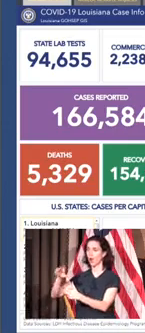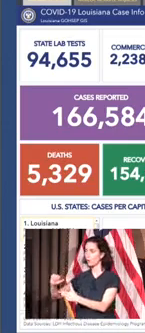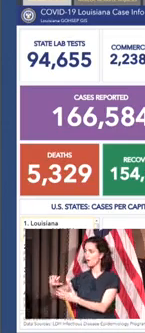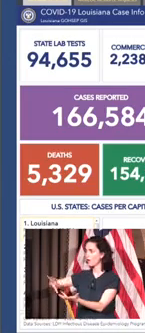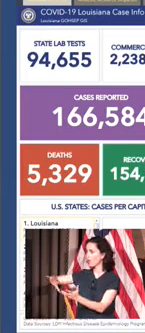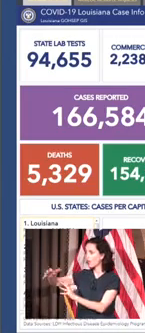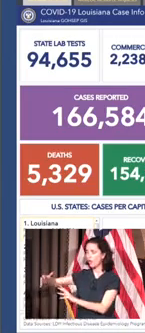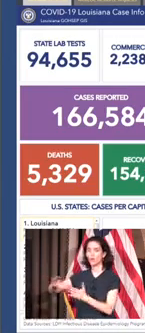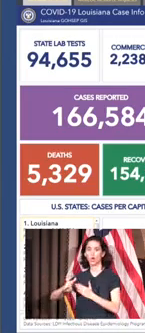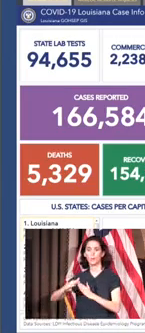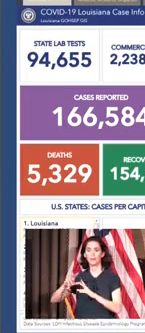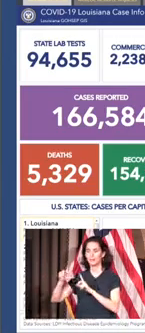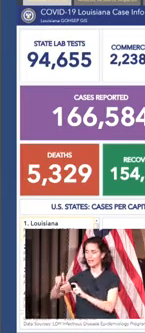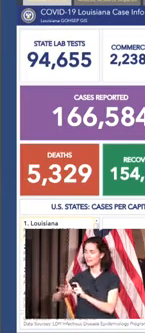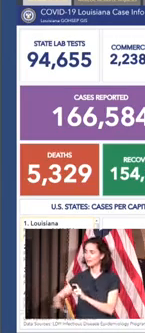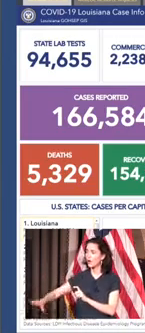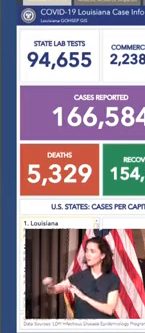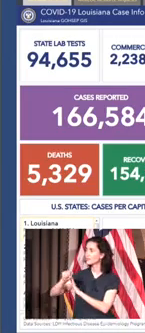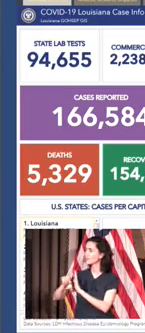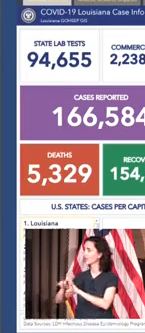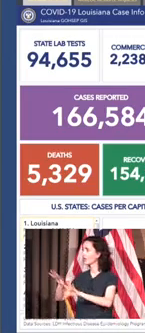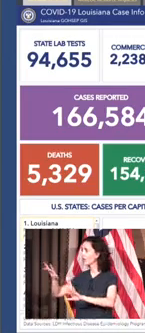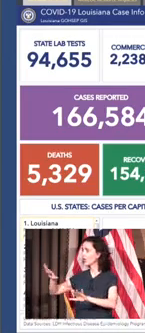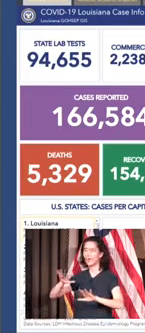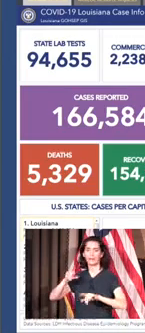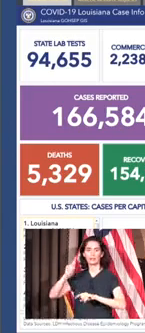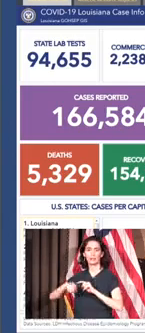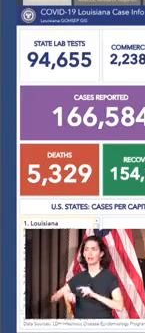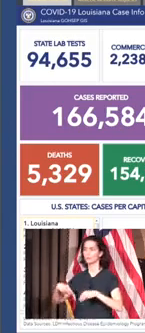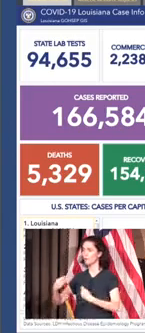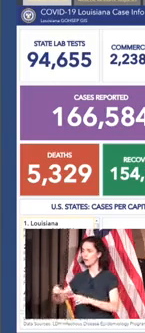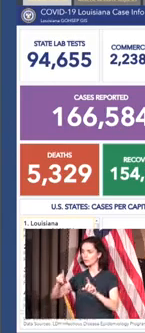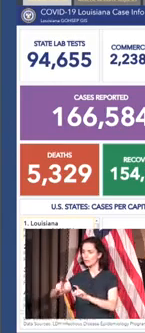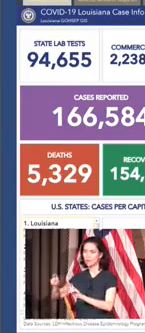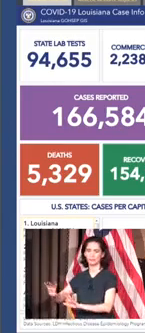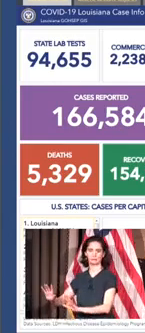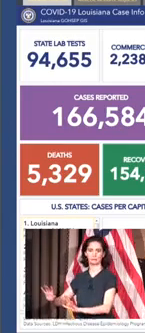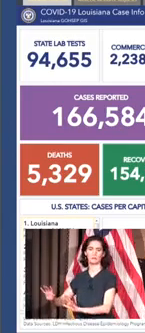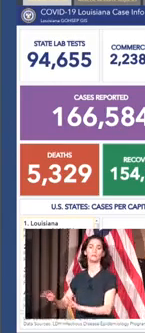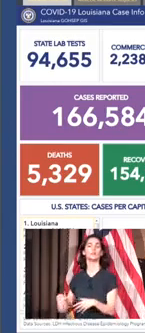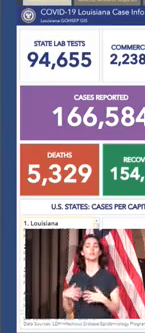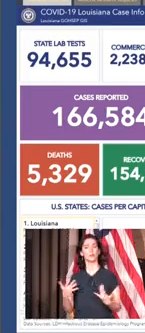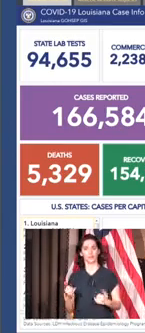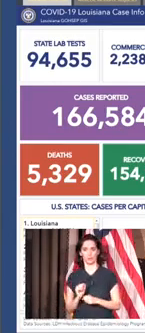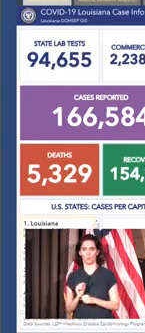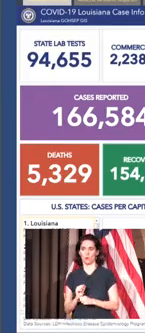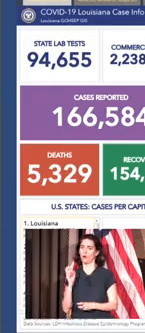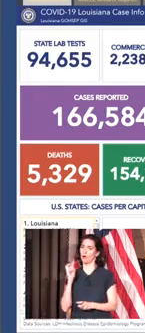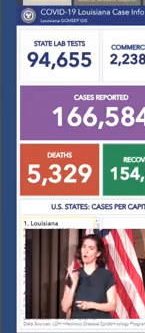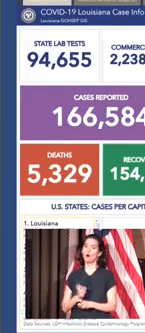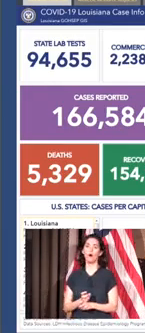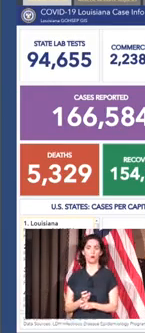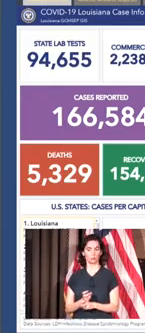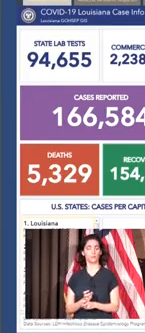community testing that was interrupted across the state. And we are working really hard, in fact have since the